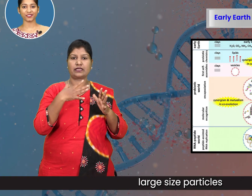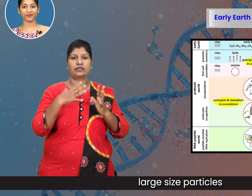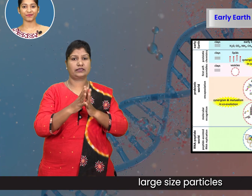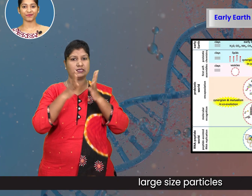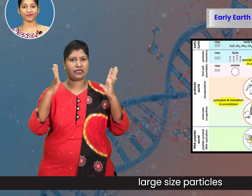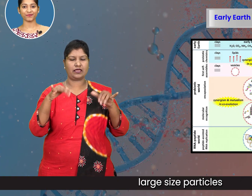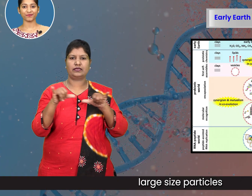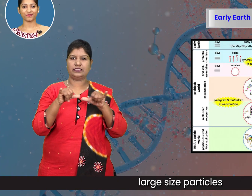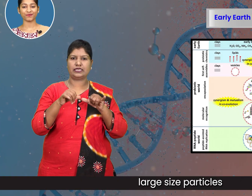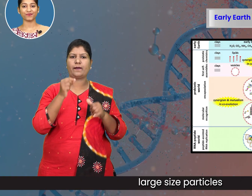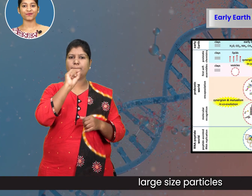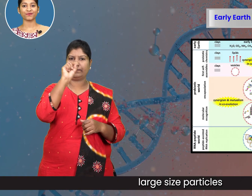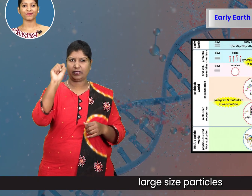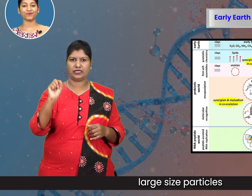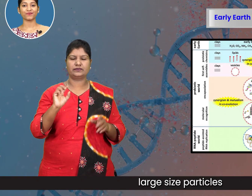particles